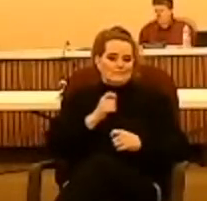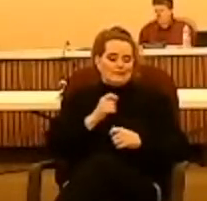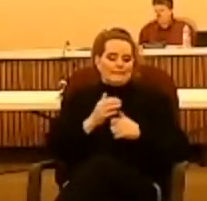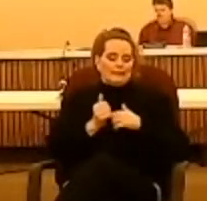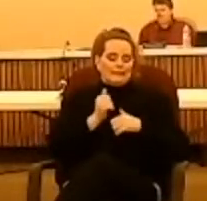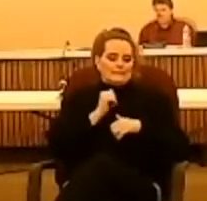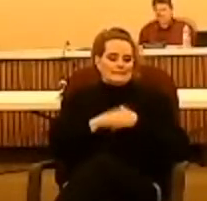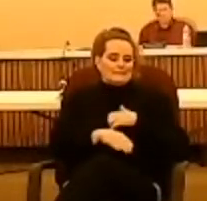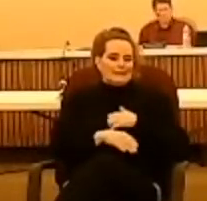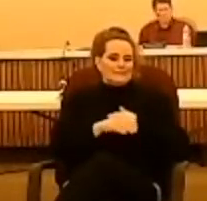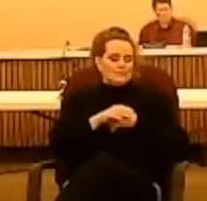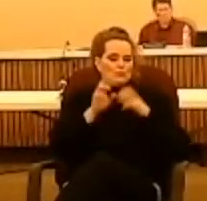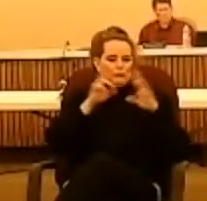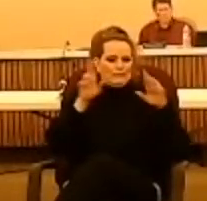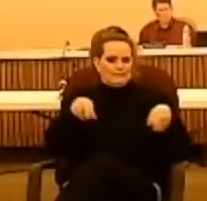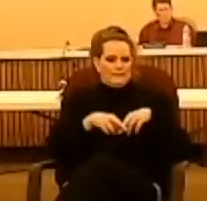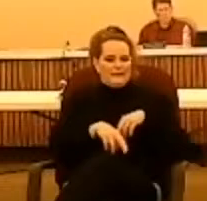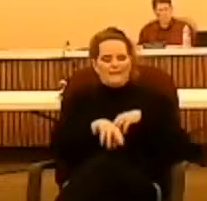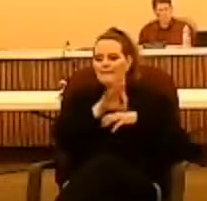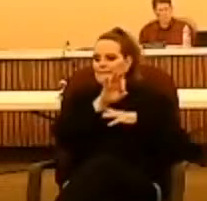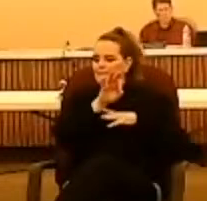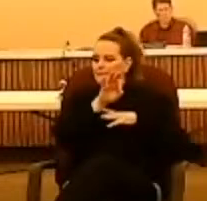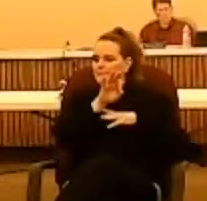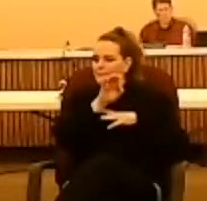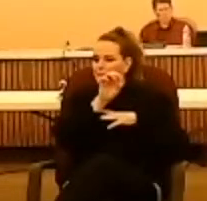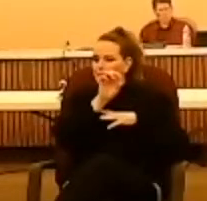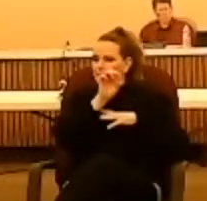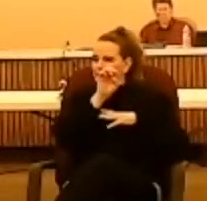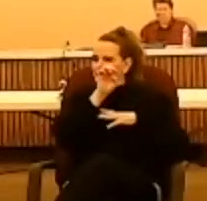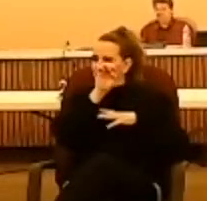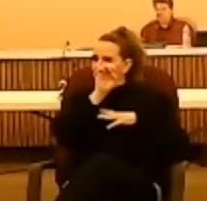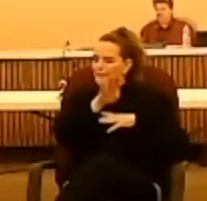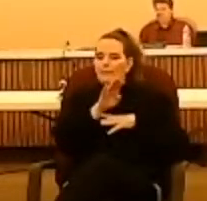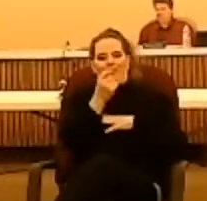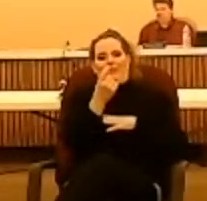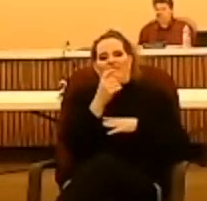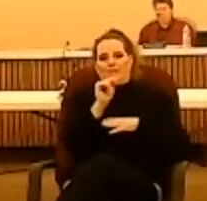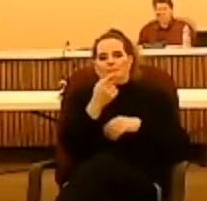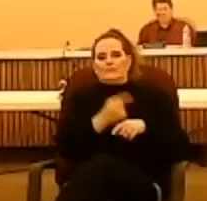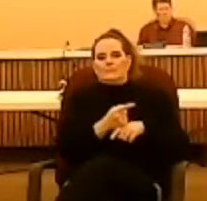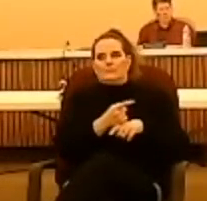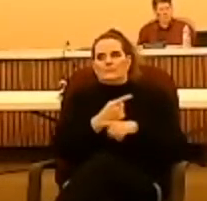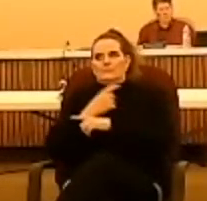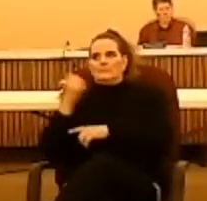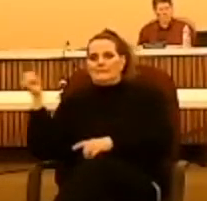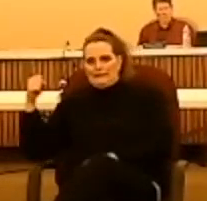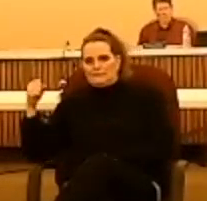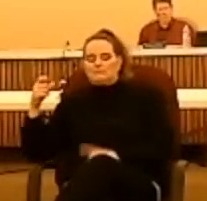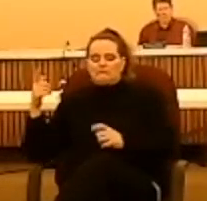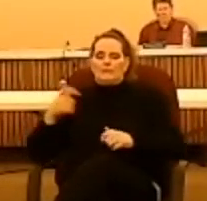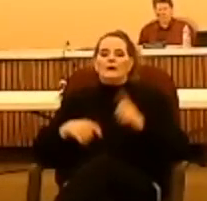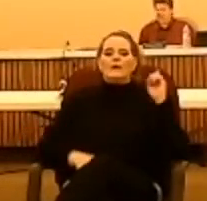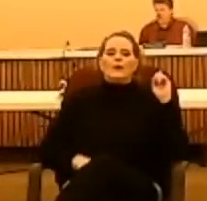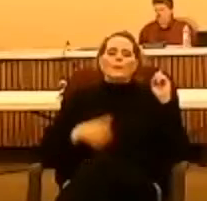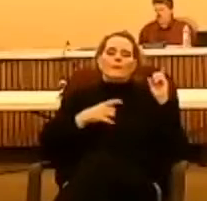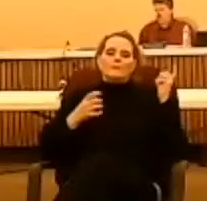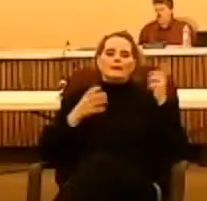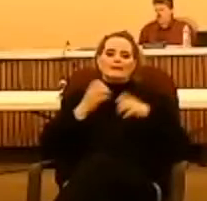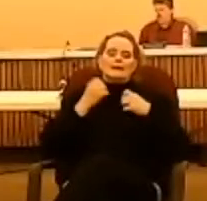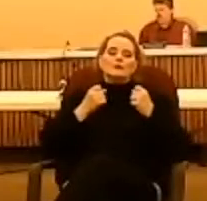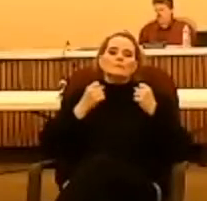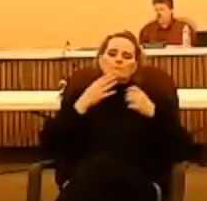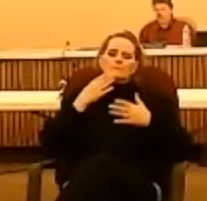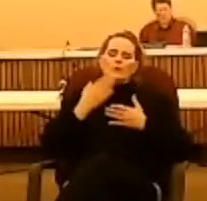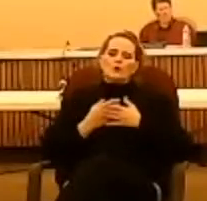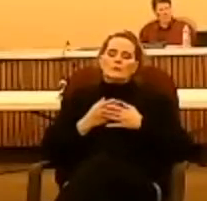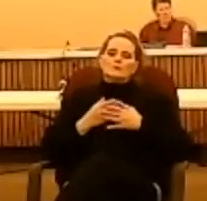11th. Am I correct? Yes, I'm getting a shake. Yes. So we've been receiving a number of good applications,